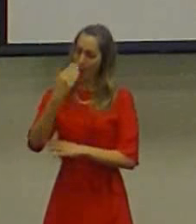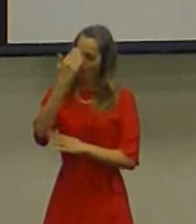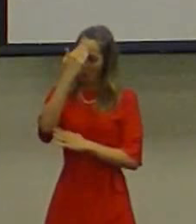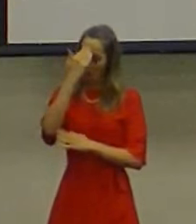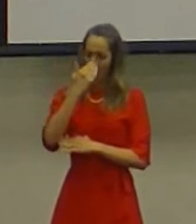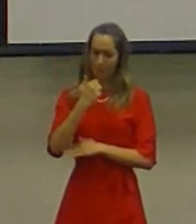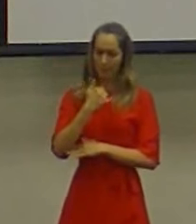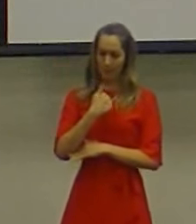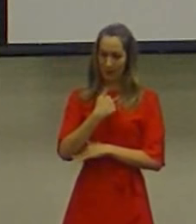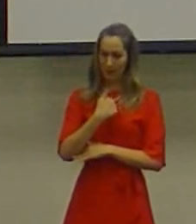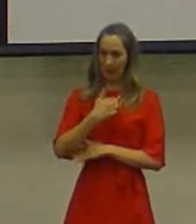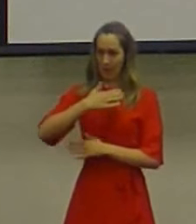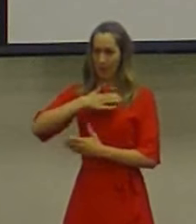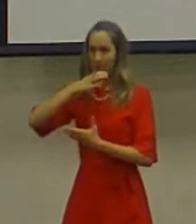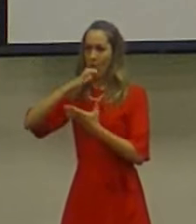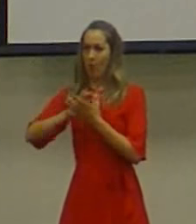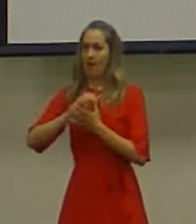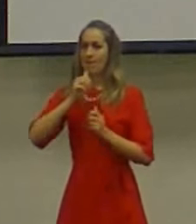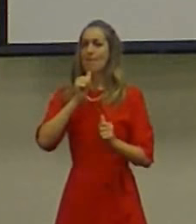blessed to be able to be a part of it.